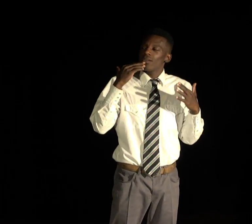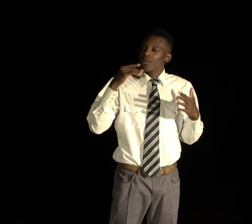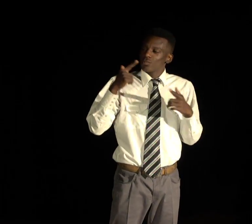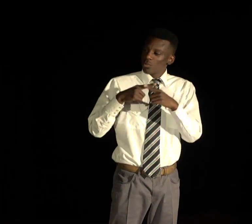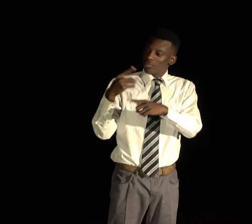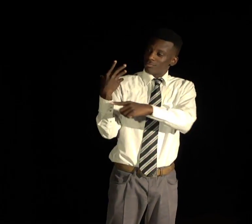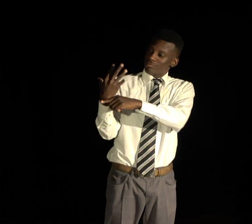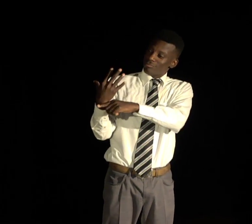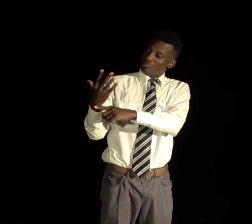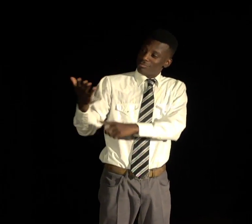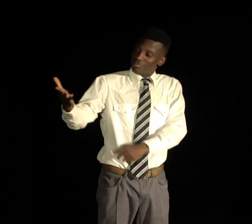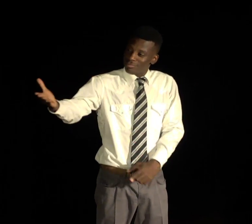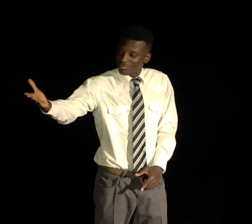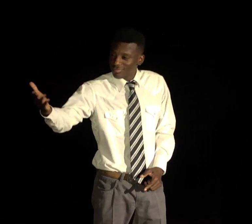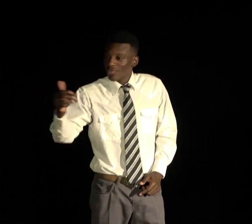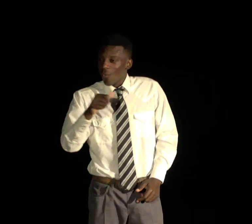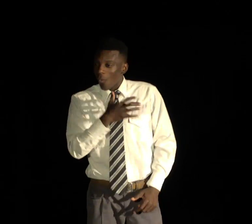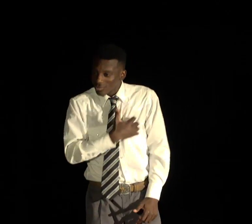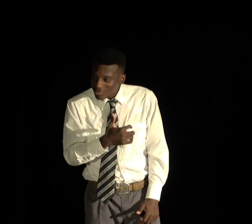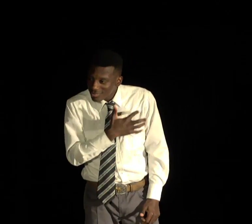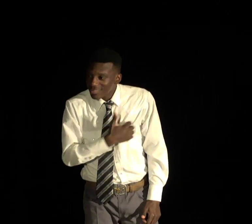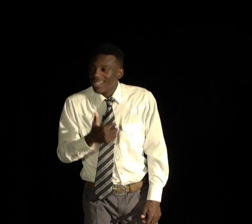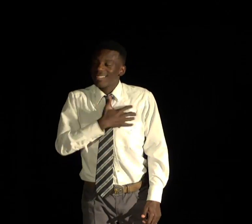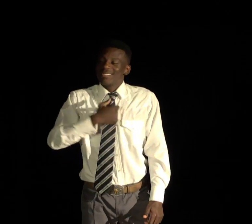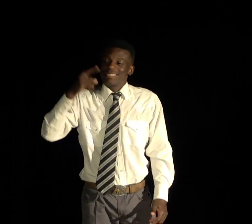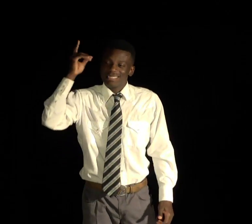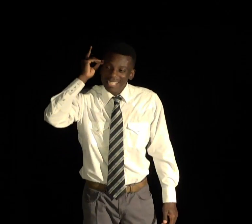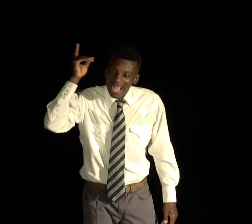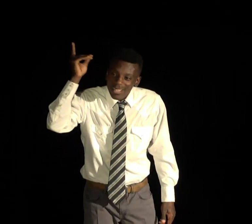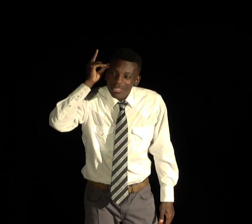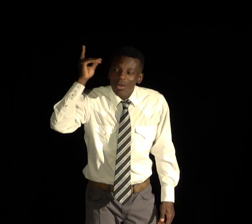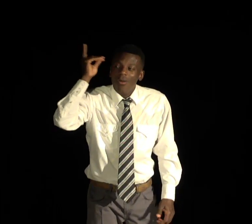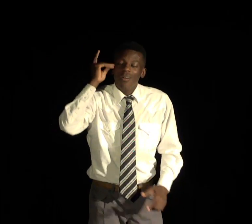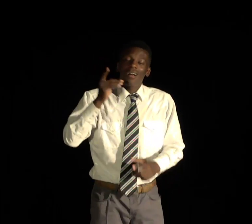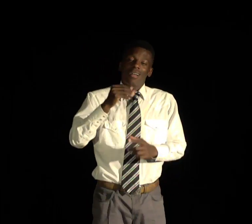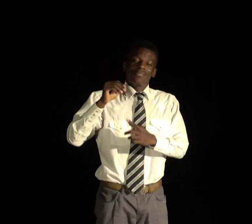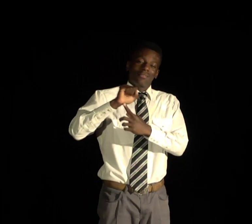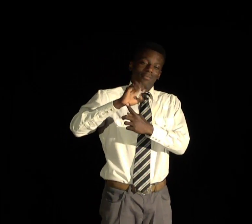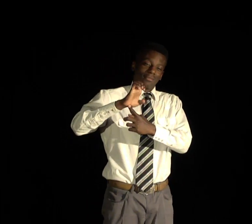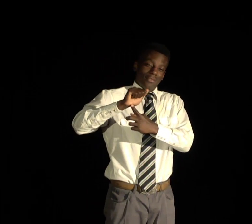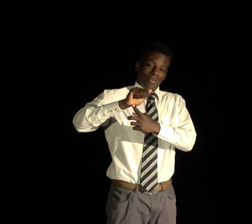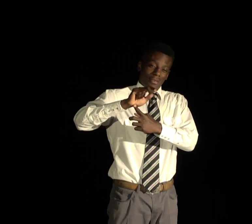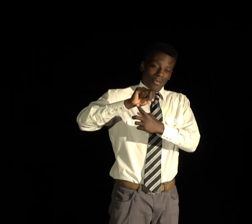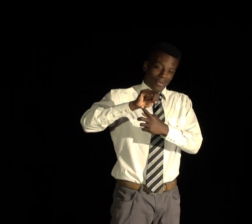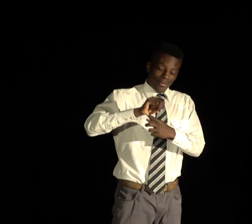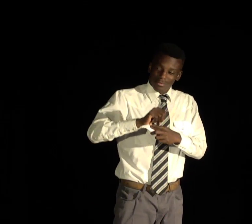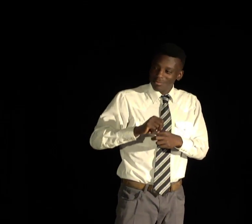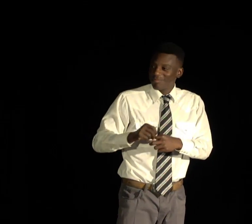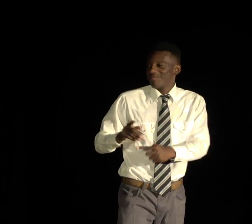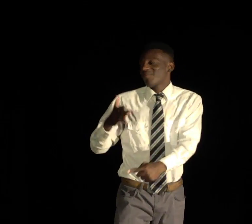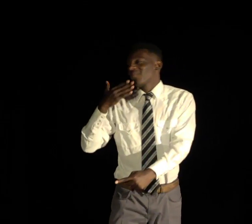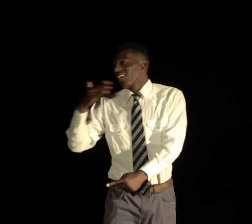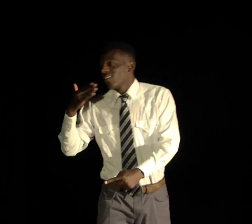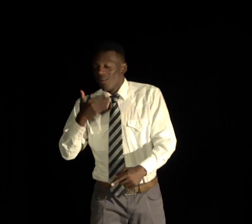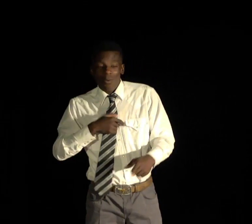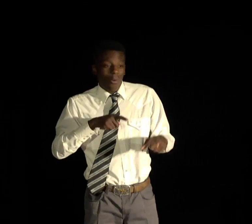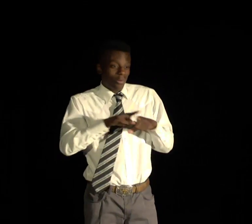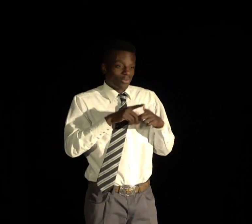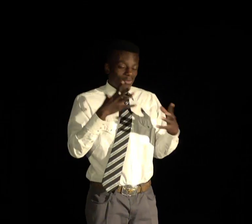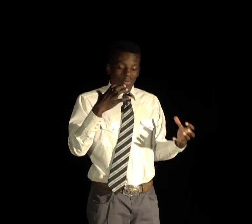I want to say a special thank you to the film crew over here, Austin, Sean. Thank you all so